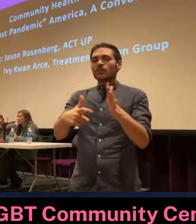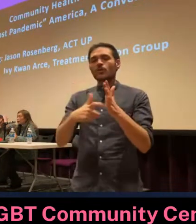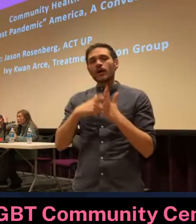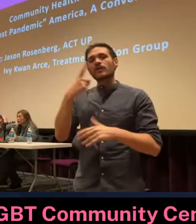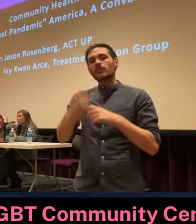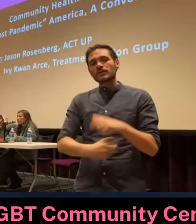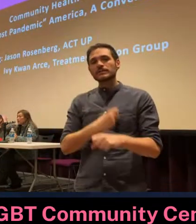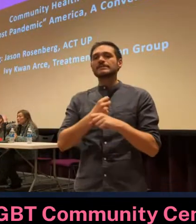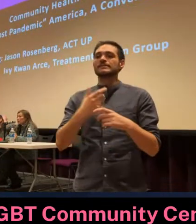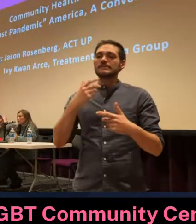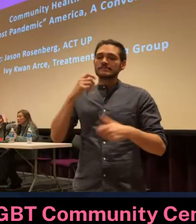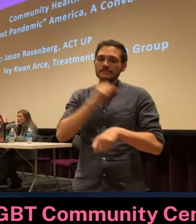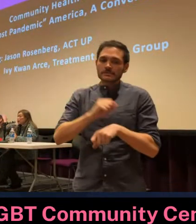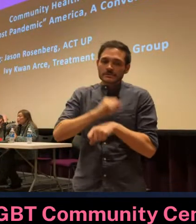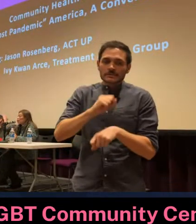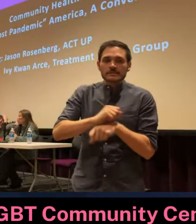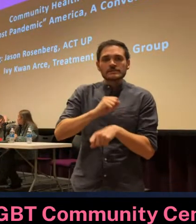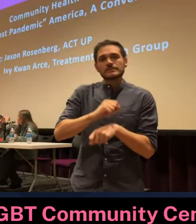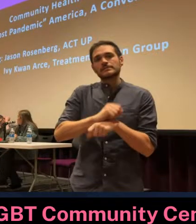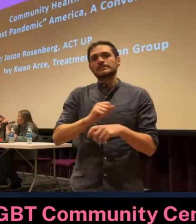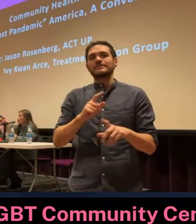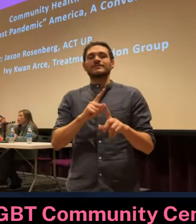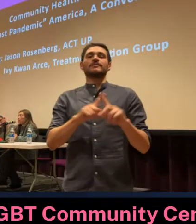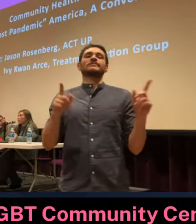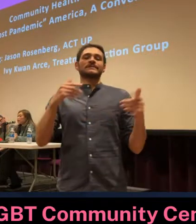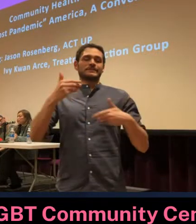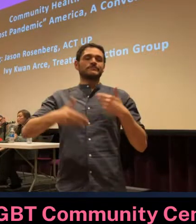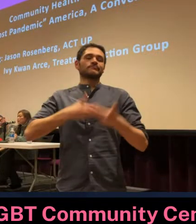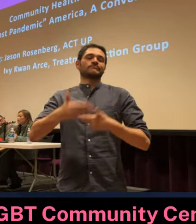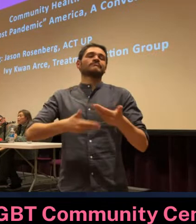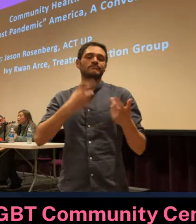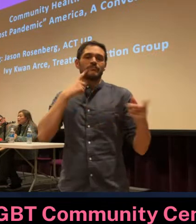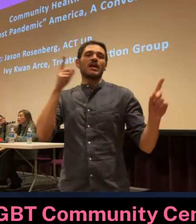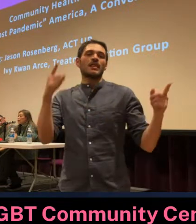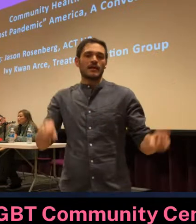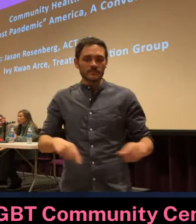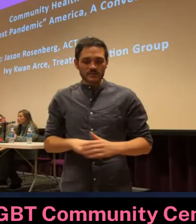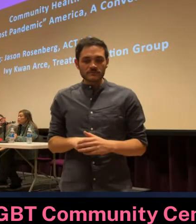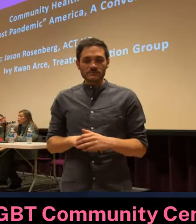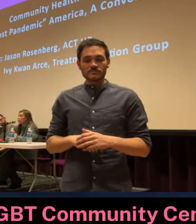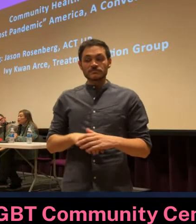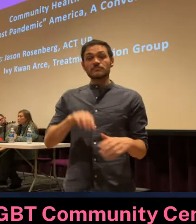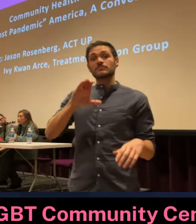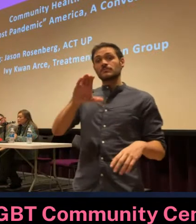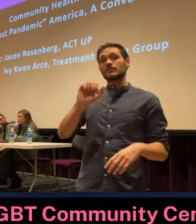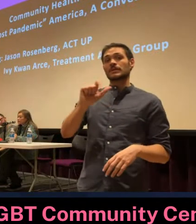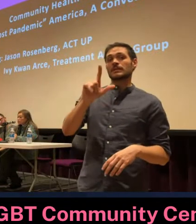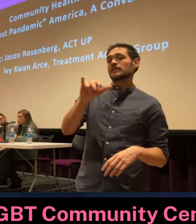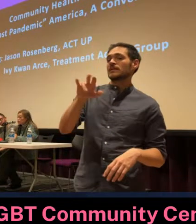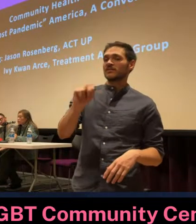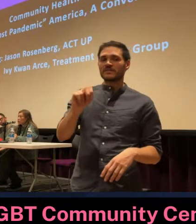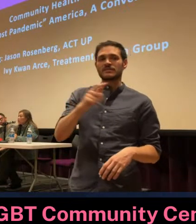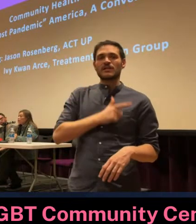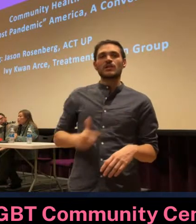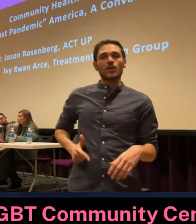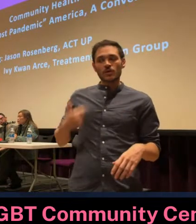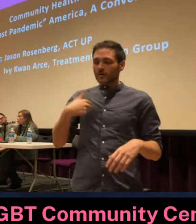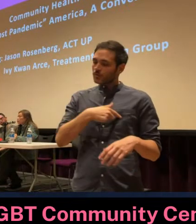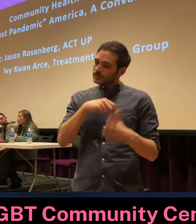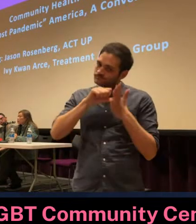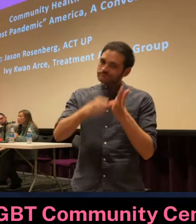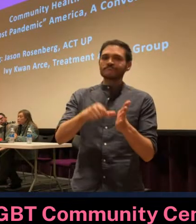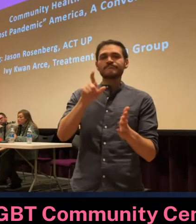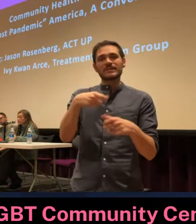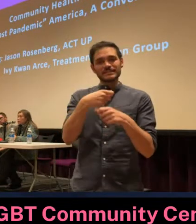And very quickly with Calvin Lord, we did, make sure that they would have their roster of all the service they do, which